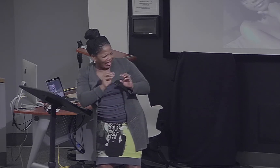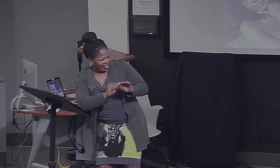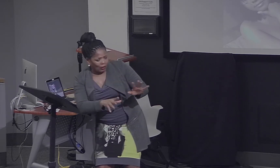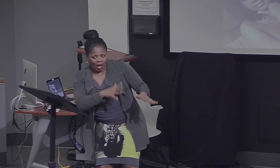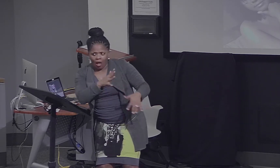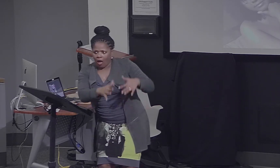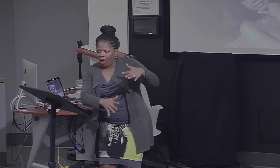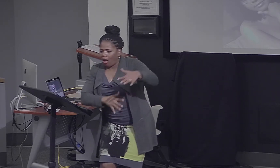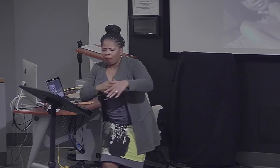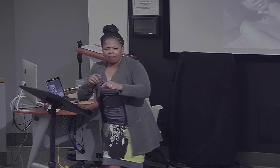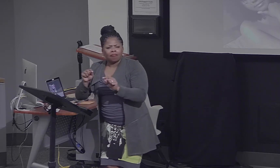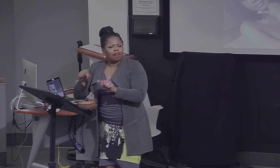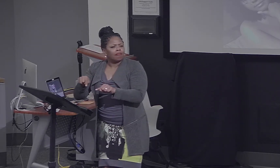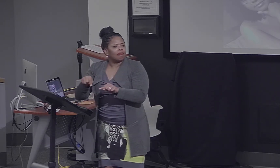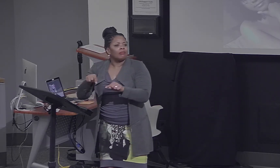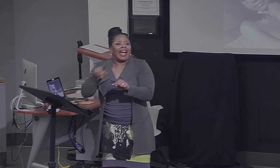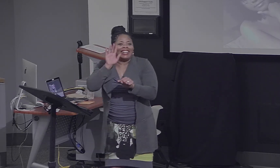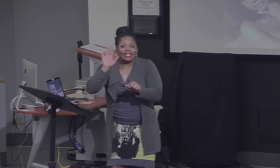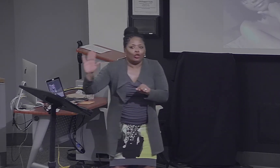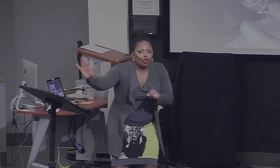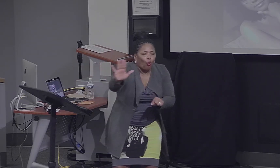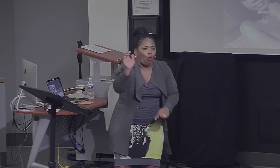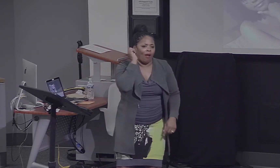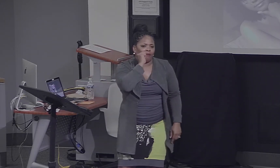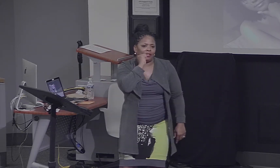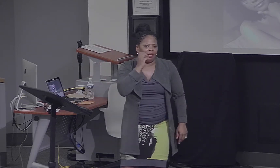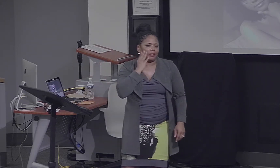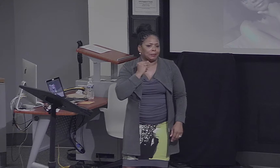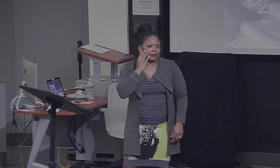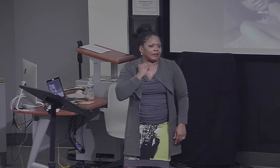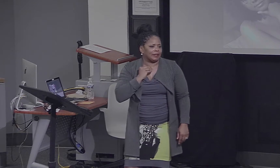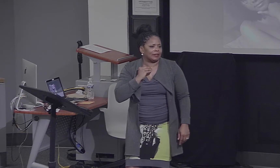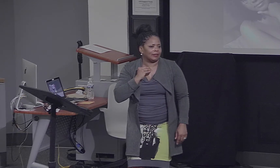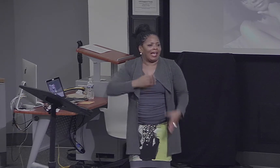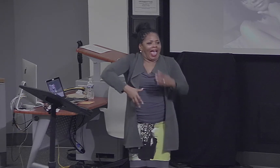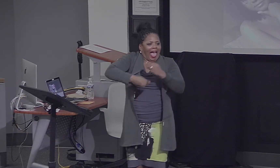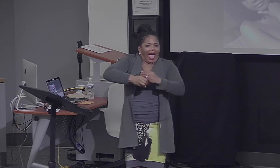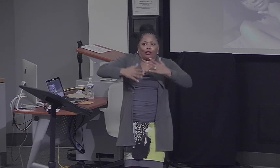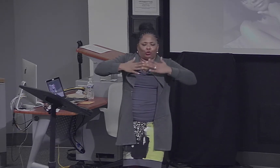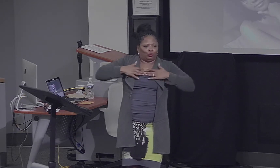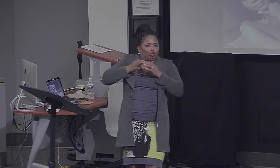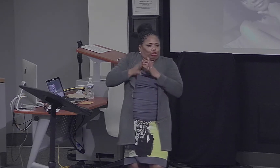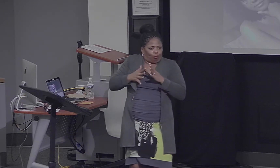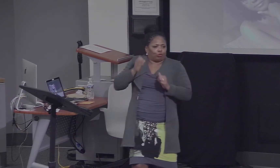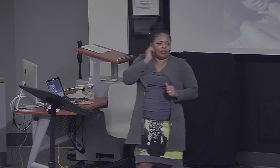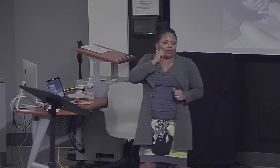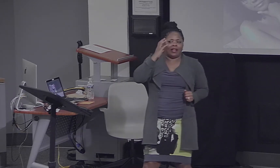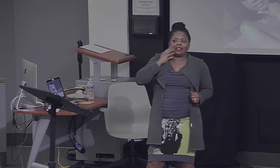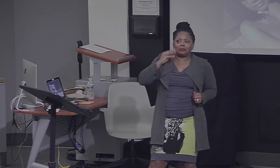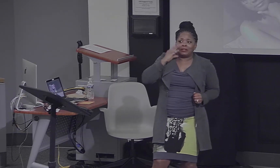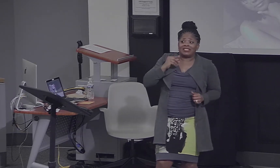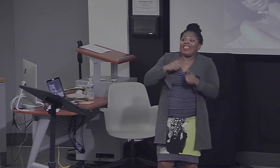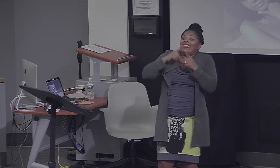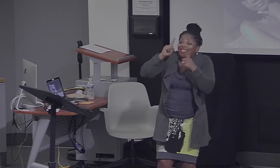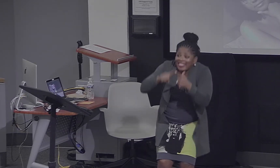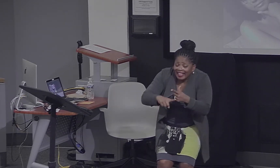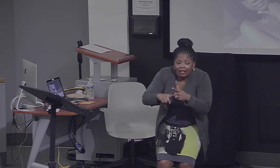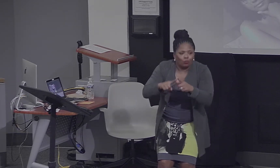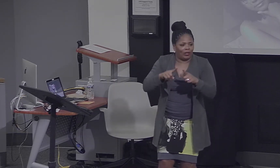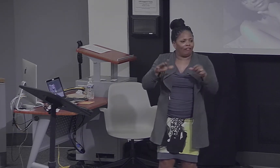someone who has no background. Well, how did that happen? That's the everyday experience coming from a deaf consumer. And